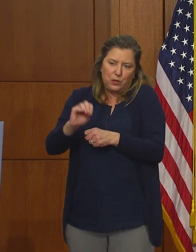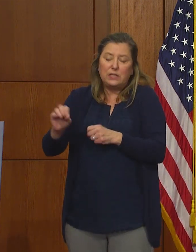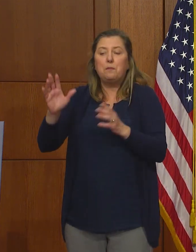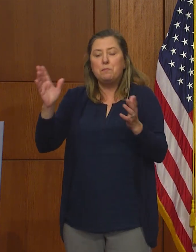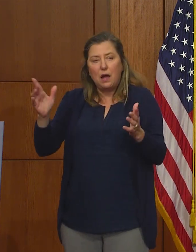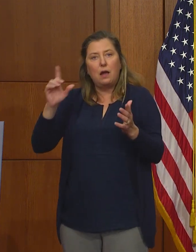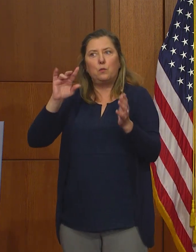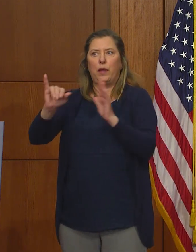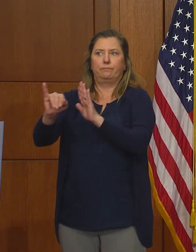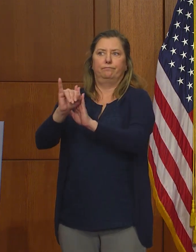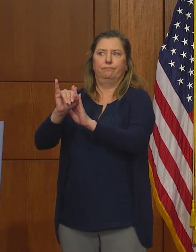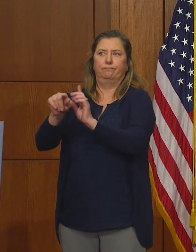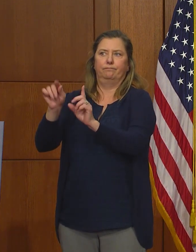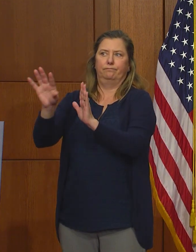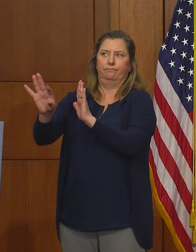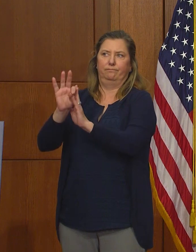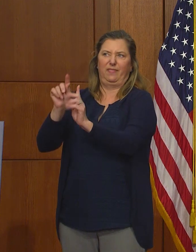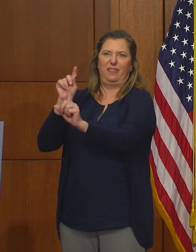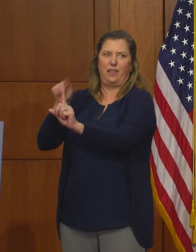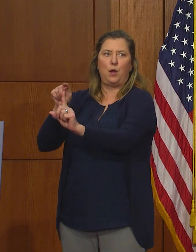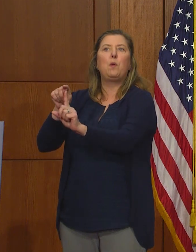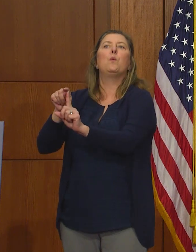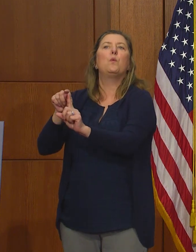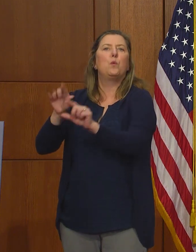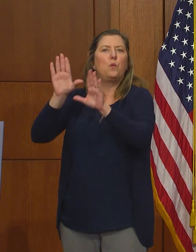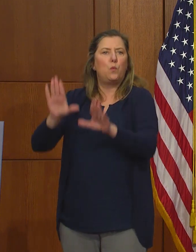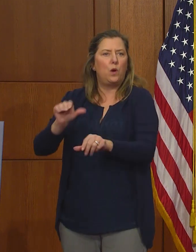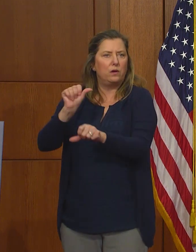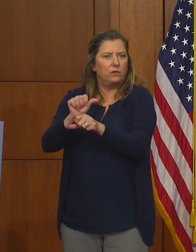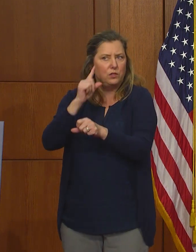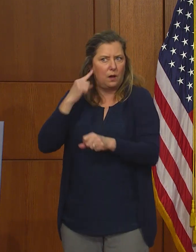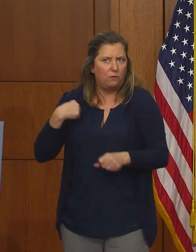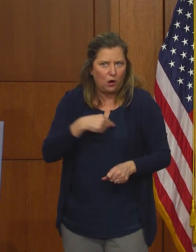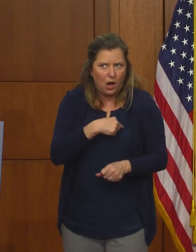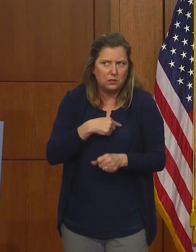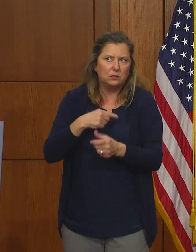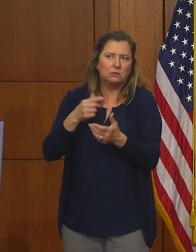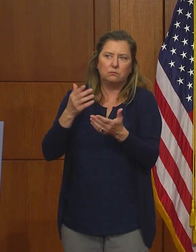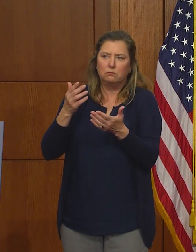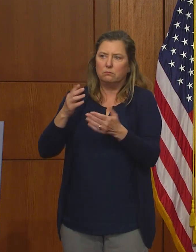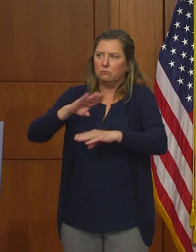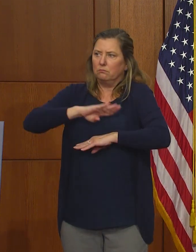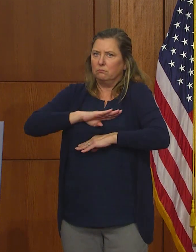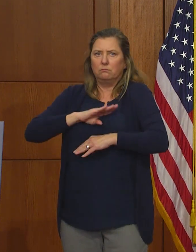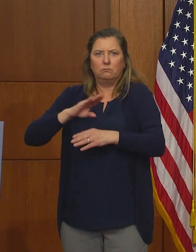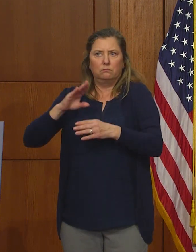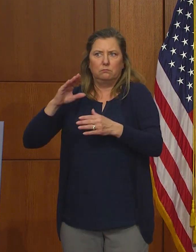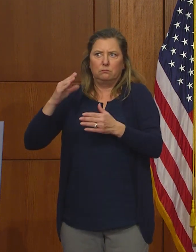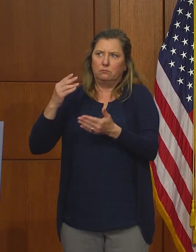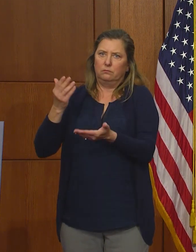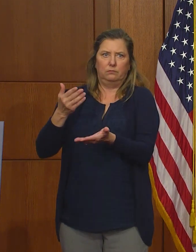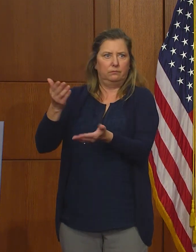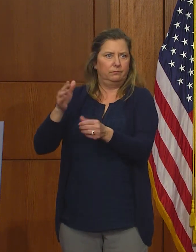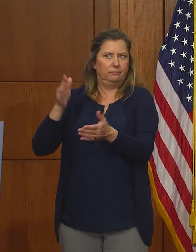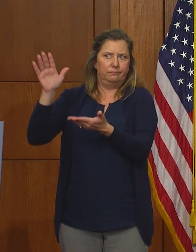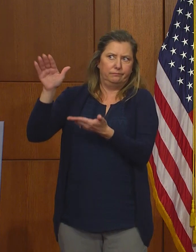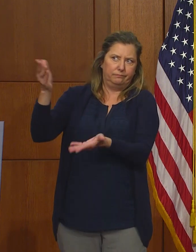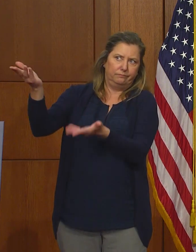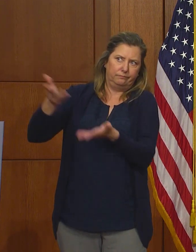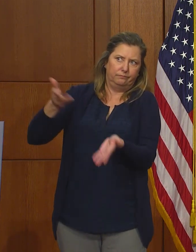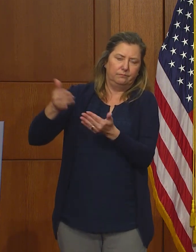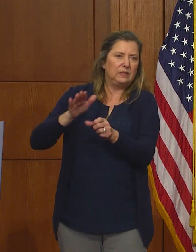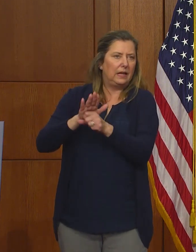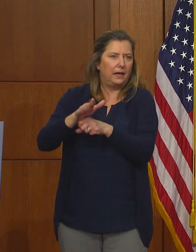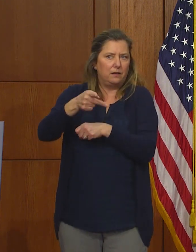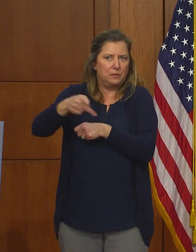purposely identified them, and they have done a marvelous job for us in terms of our supply chain and stuff. So that was overwhelming in